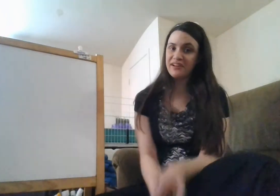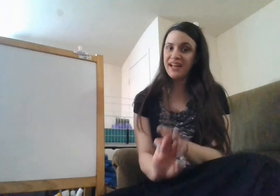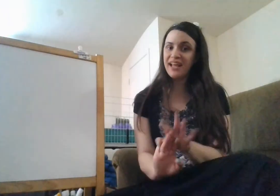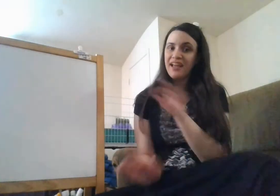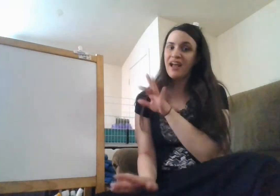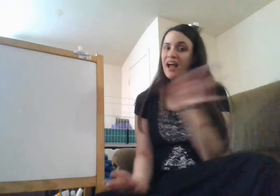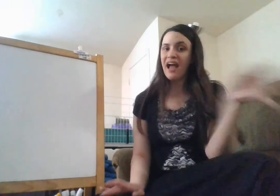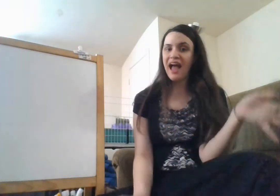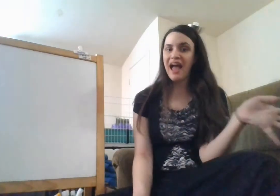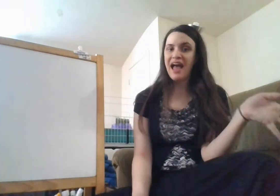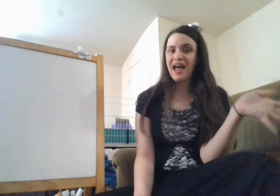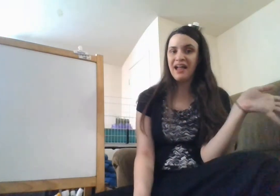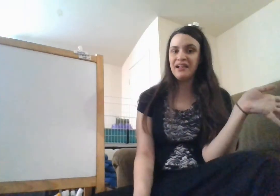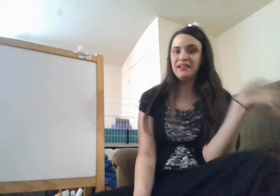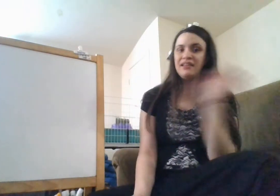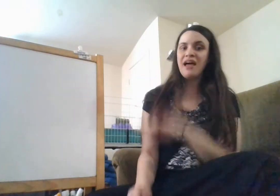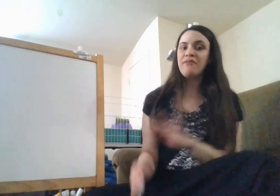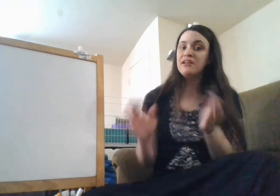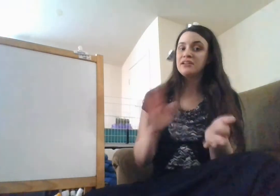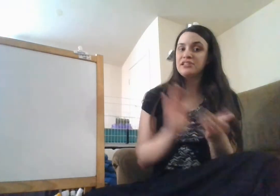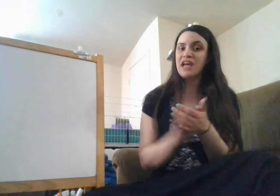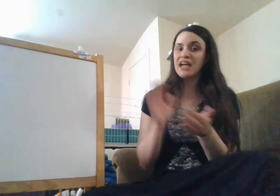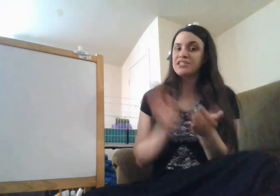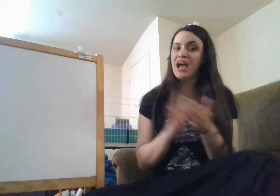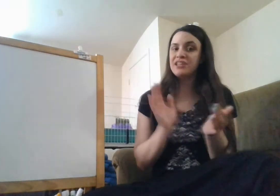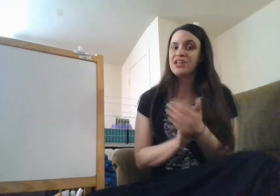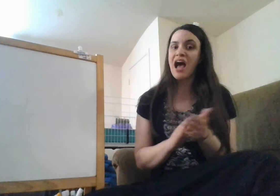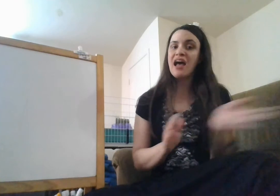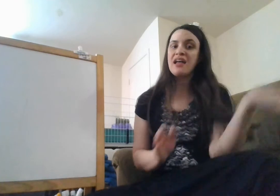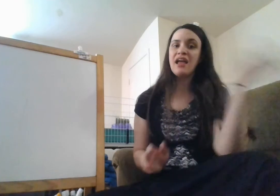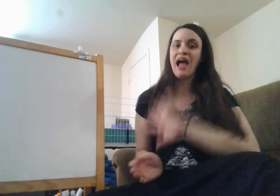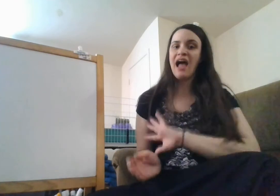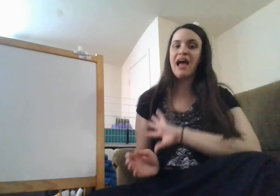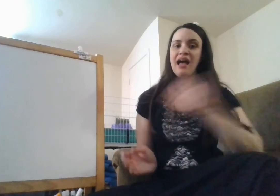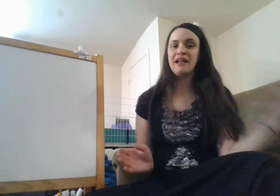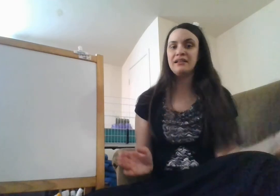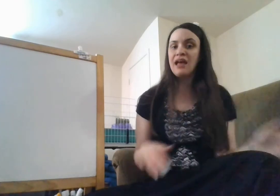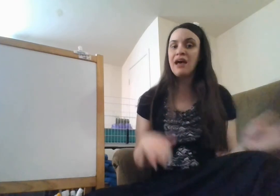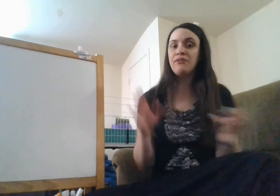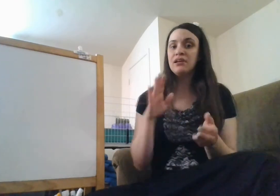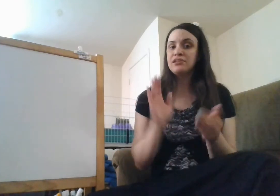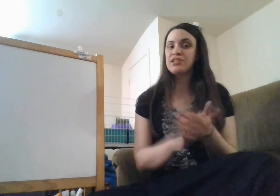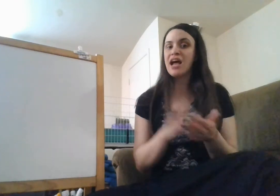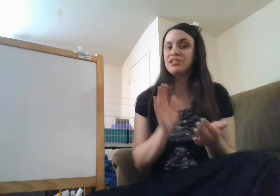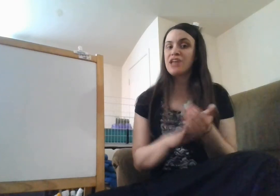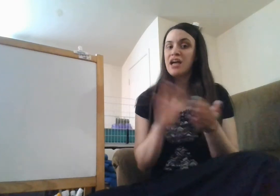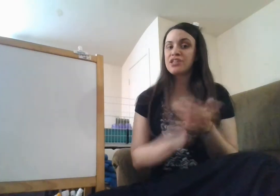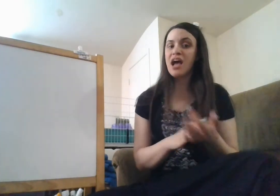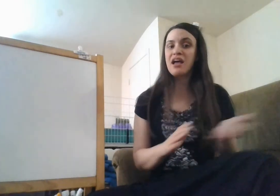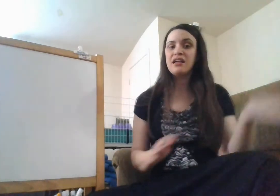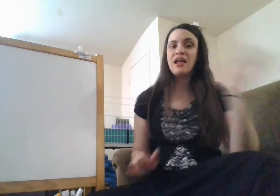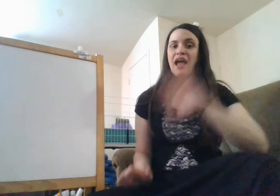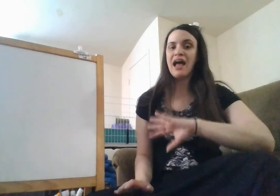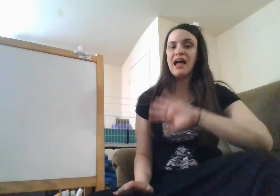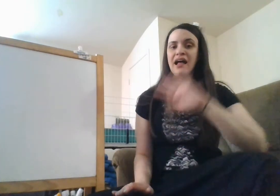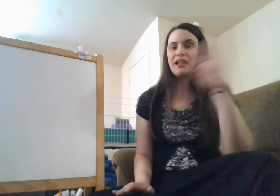Ready? Hello, cha-cha-cha, hello, cha-cha-cha,